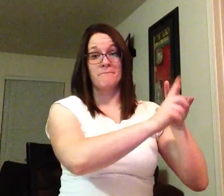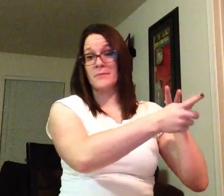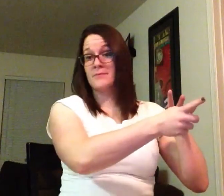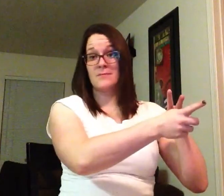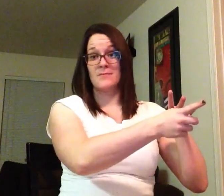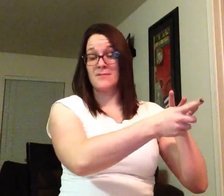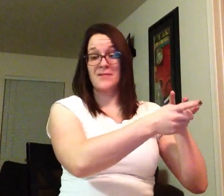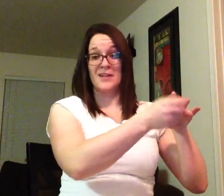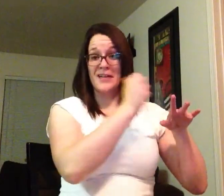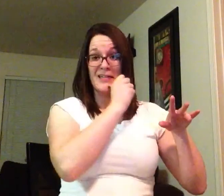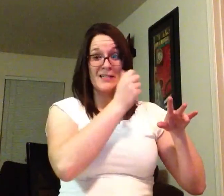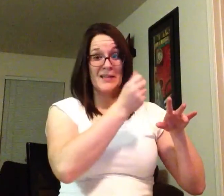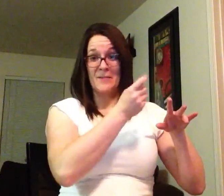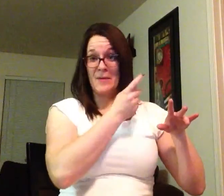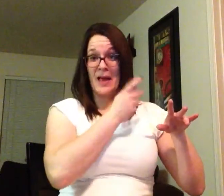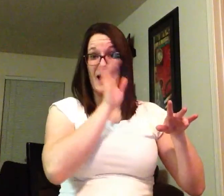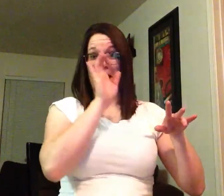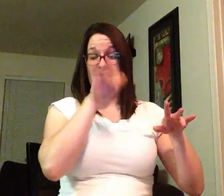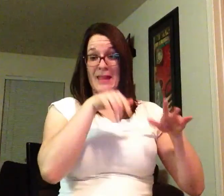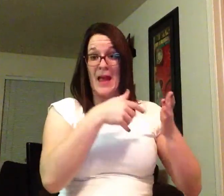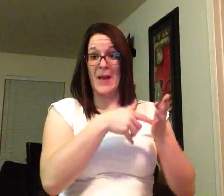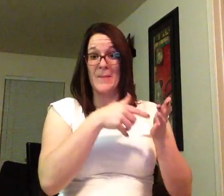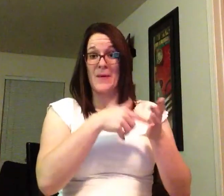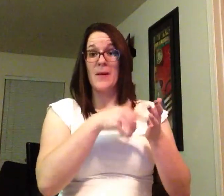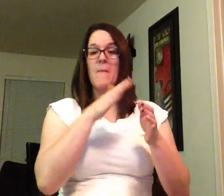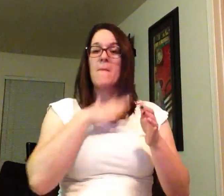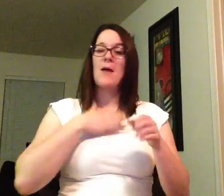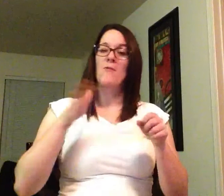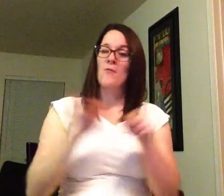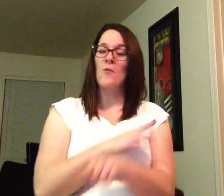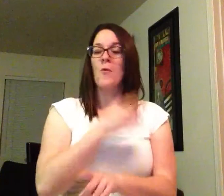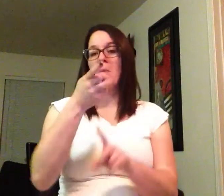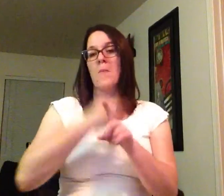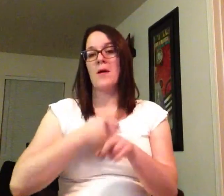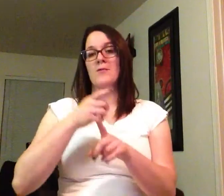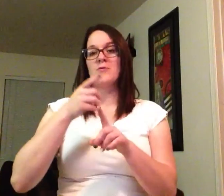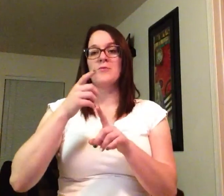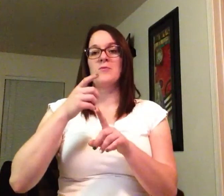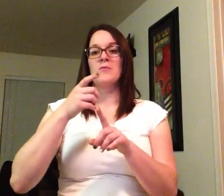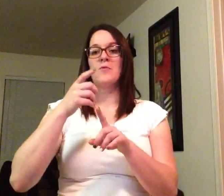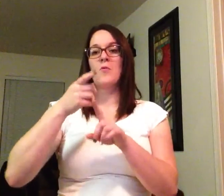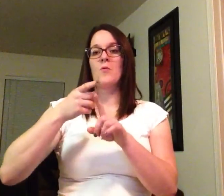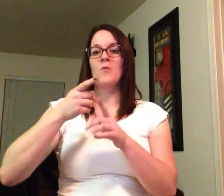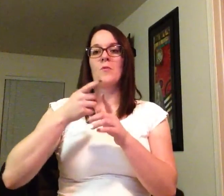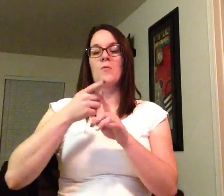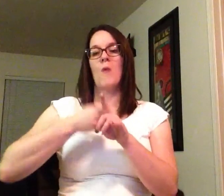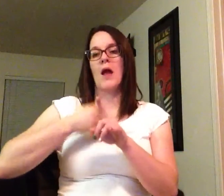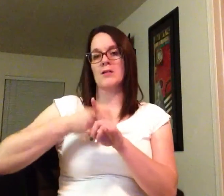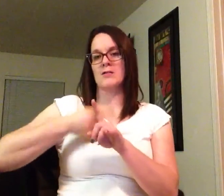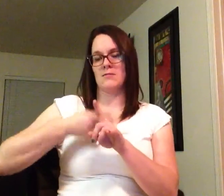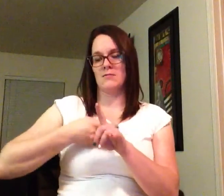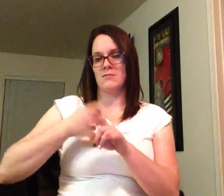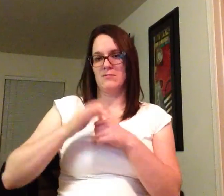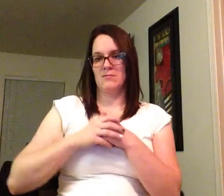my entire month's rent. So needless to say, I was not having a good night. So I run home,